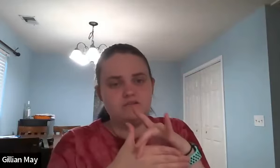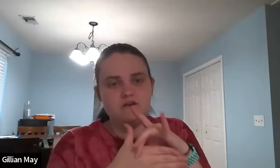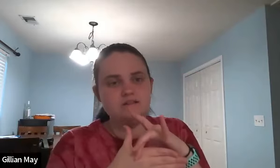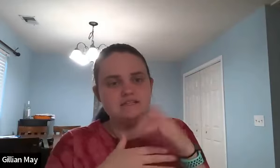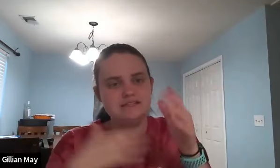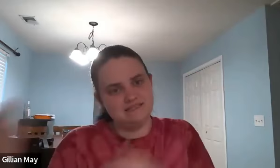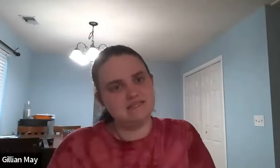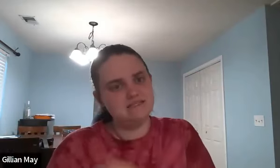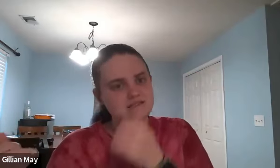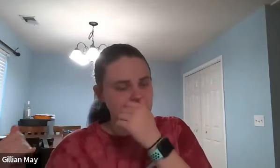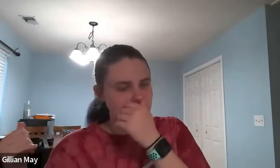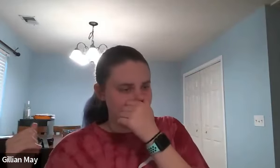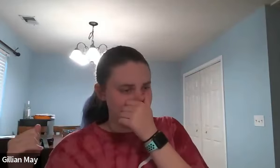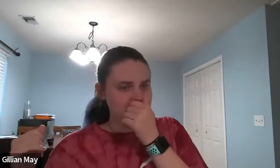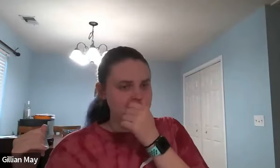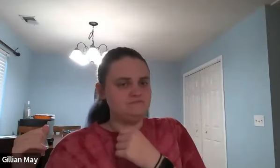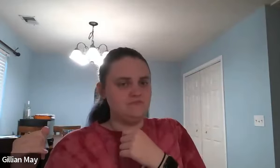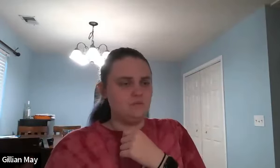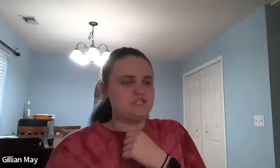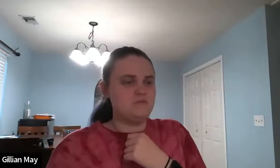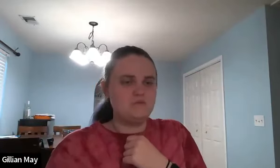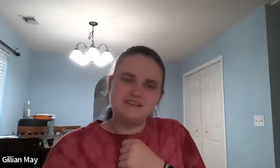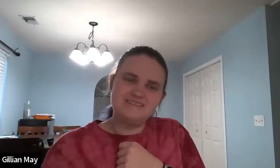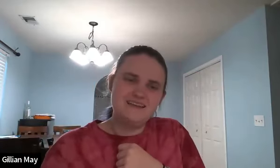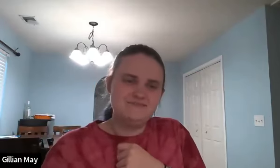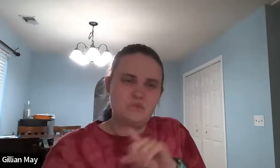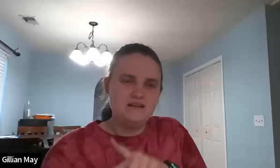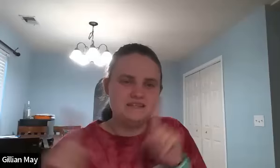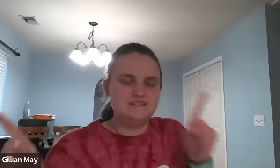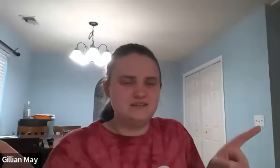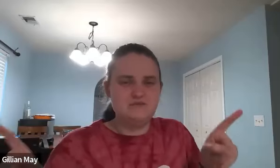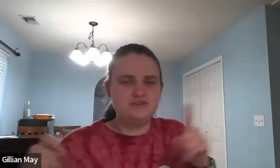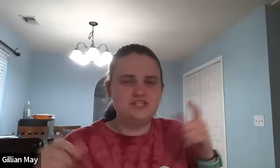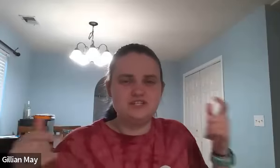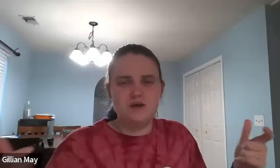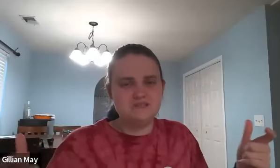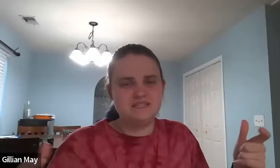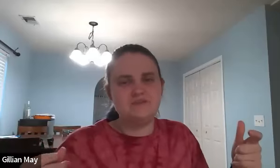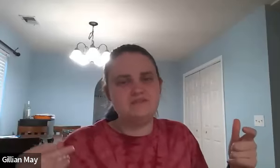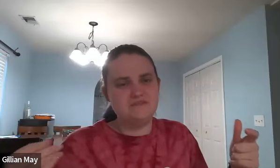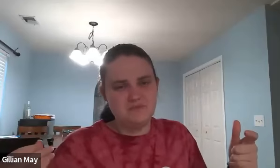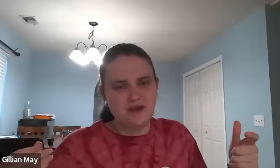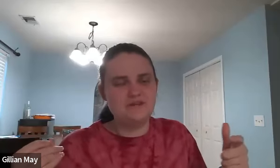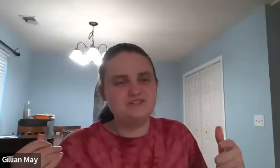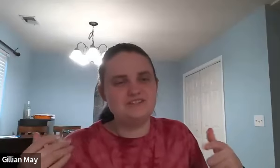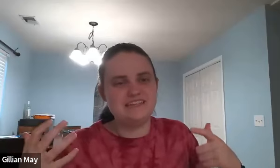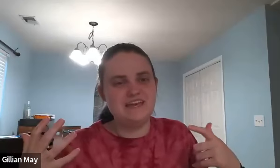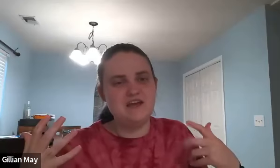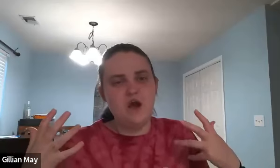the content is this. Which I remember is like that. Why is that so? There's such opposites. But then if you think about it, we usually say, oh,